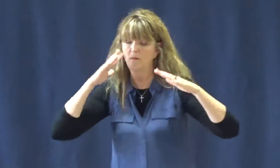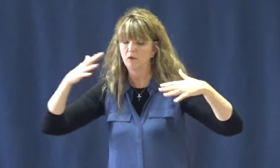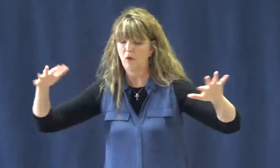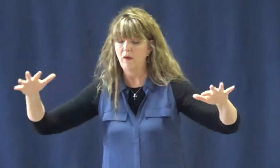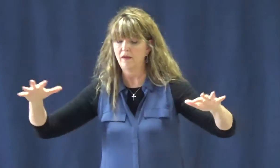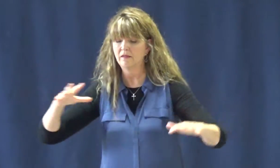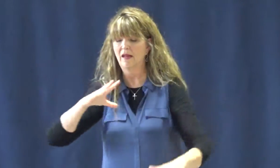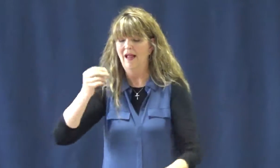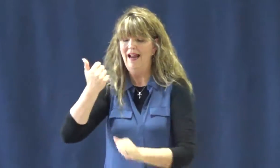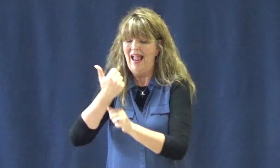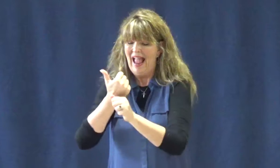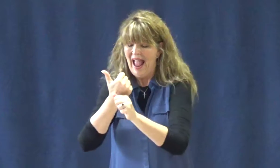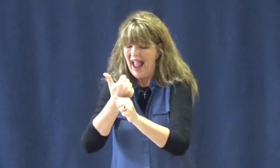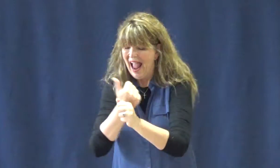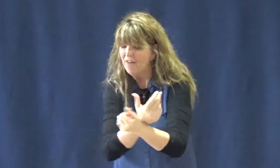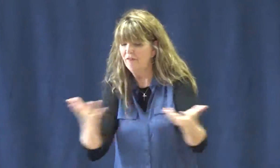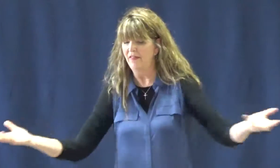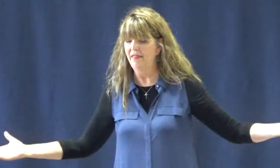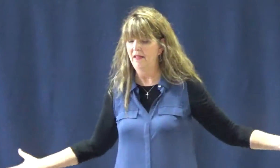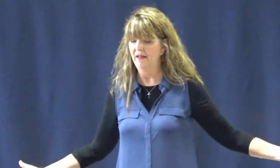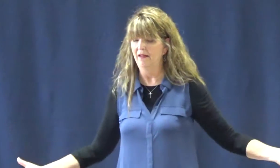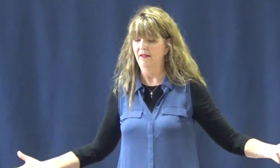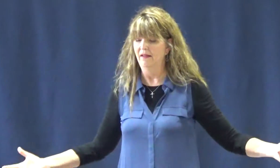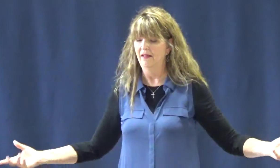away with a terrible noise,